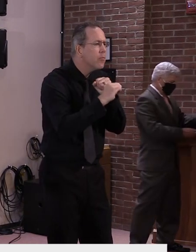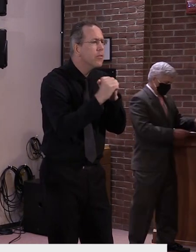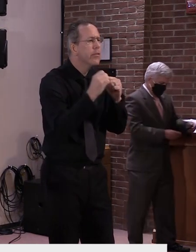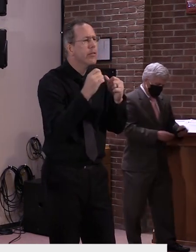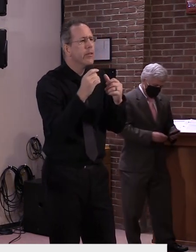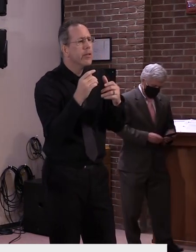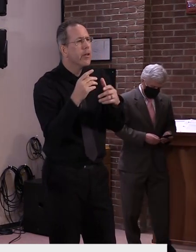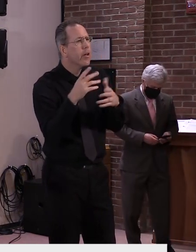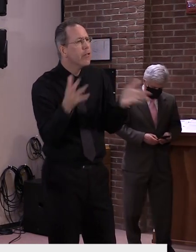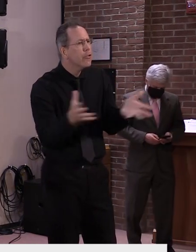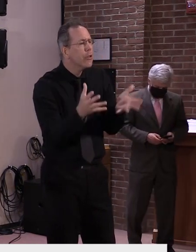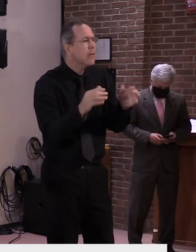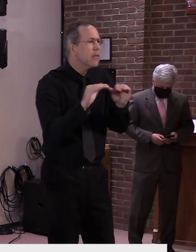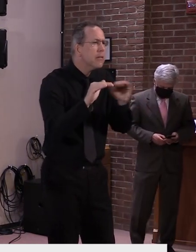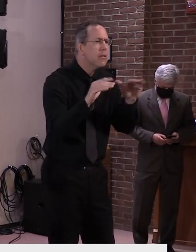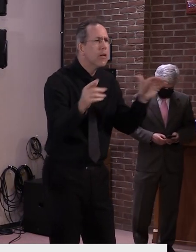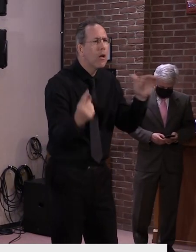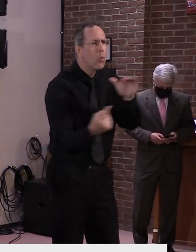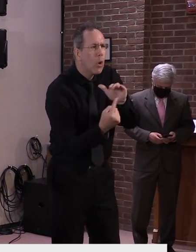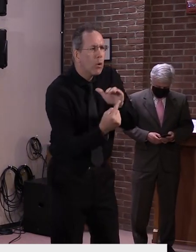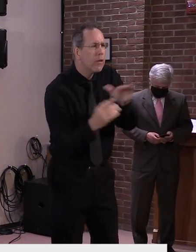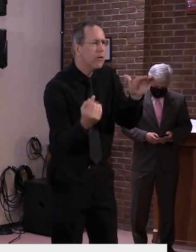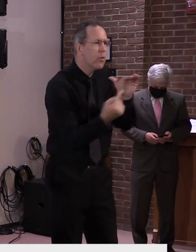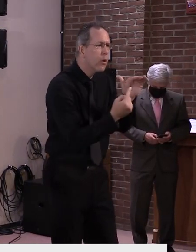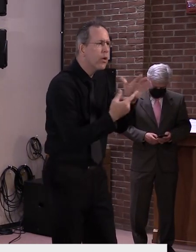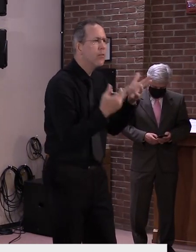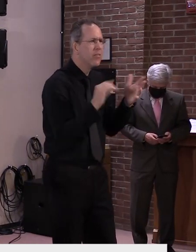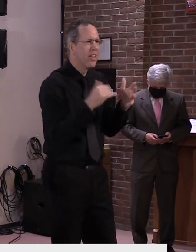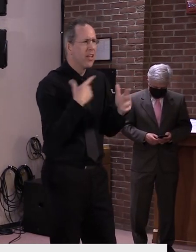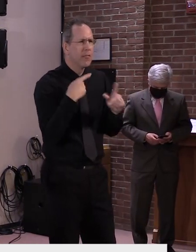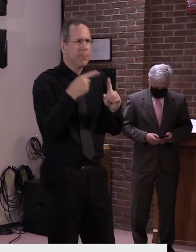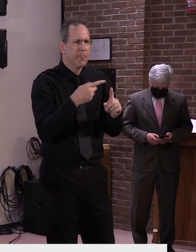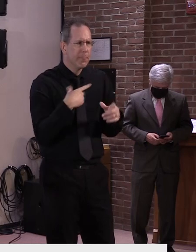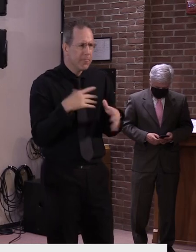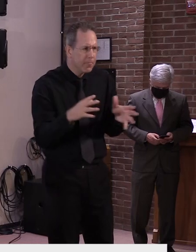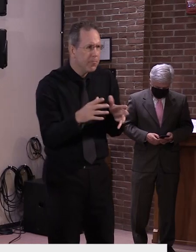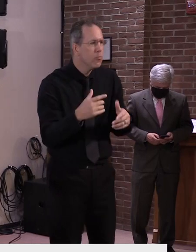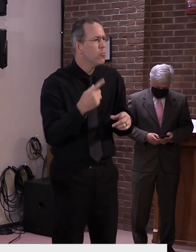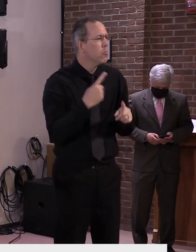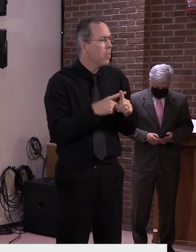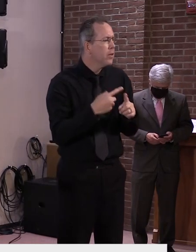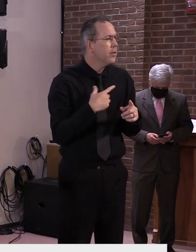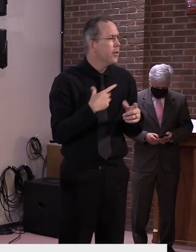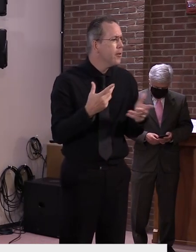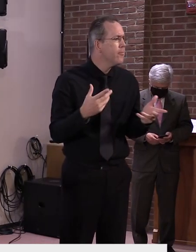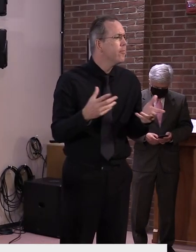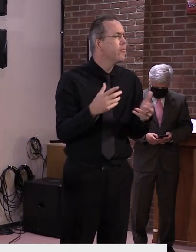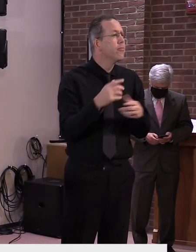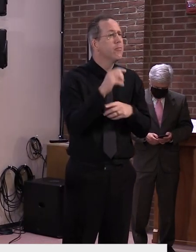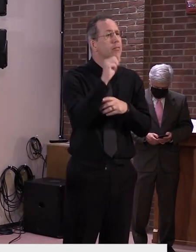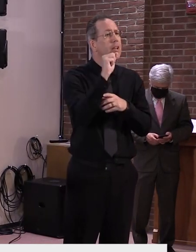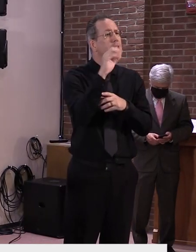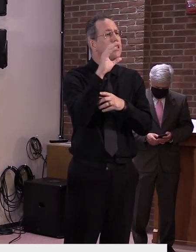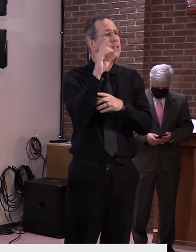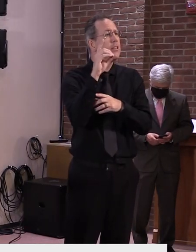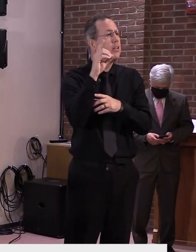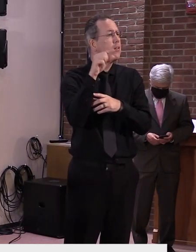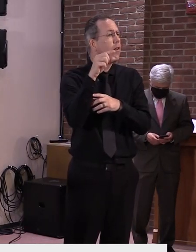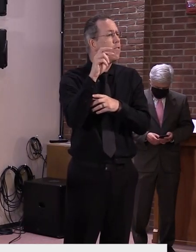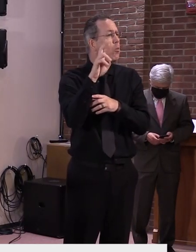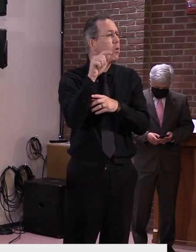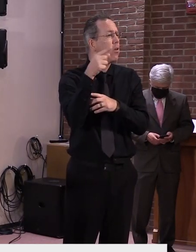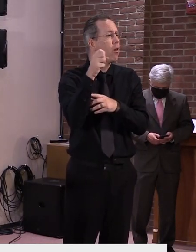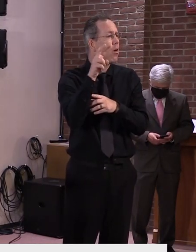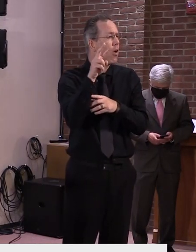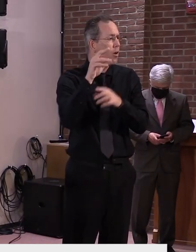And also each week they're posting the travel map on our Vermont Vacation